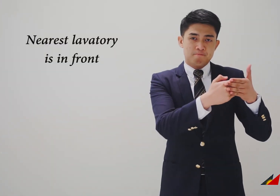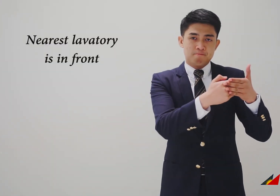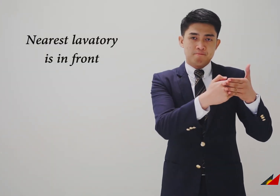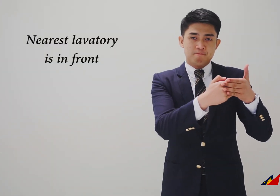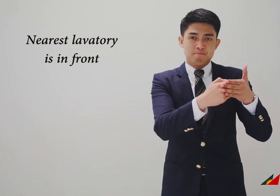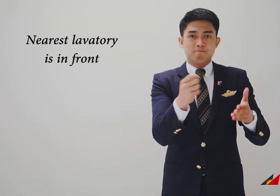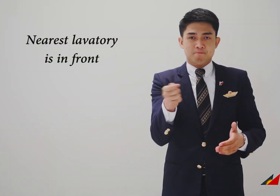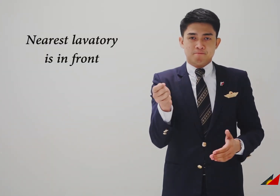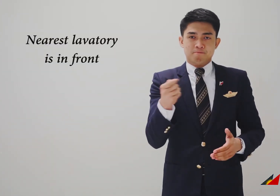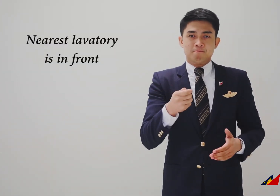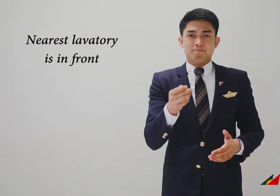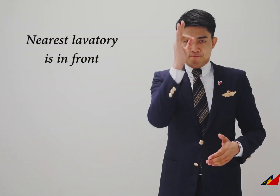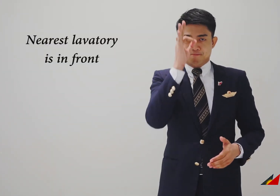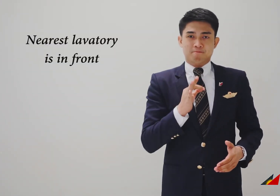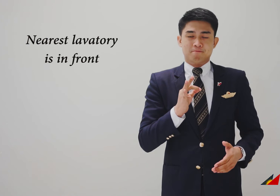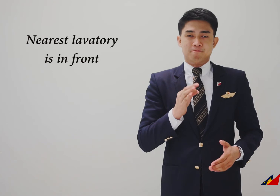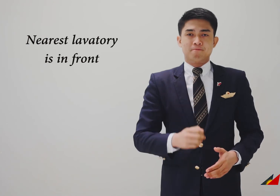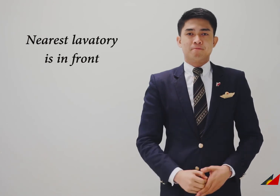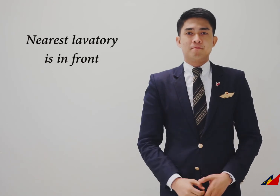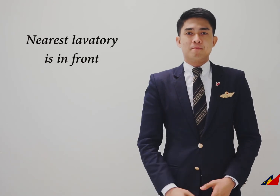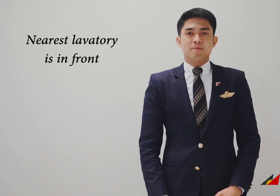The nearest lavatory is in front.